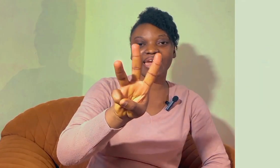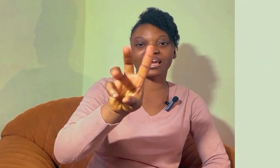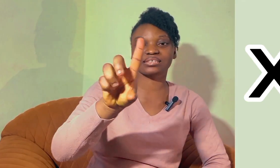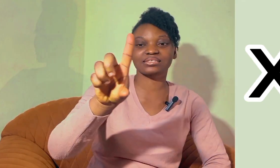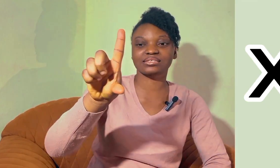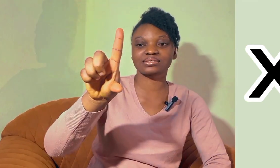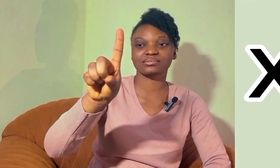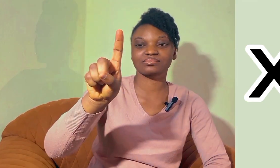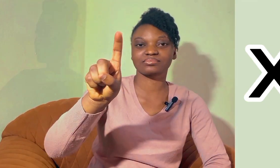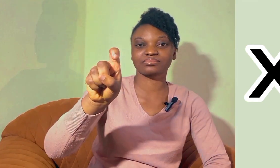X,